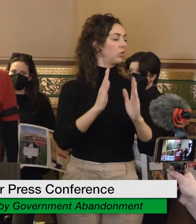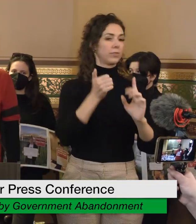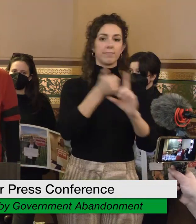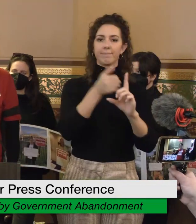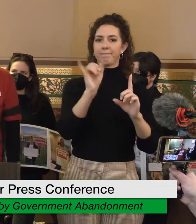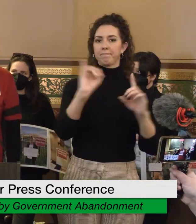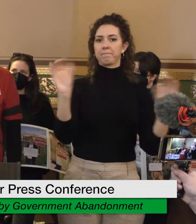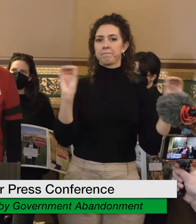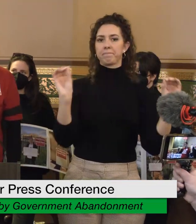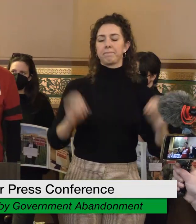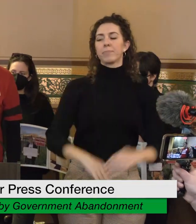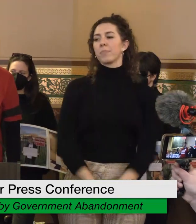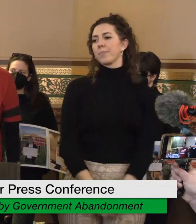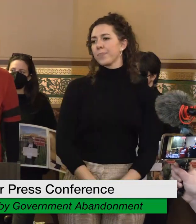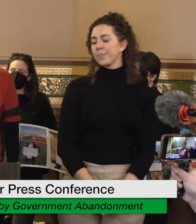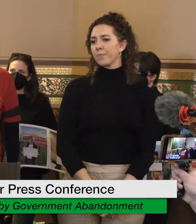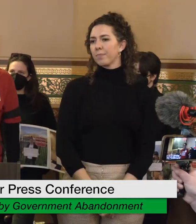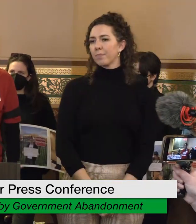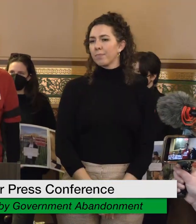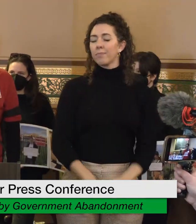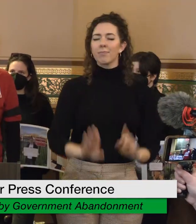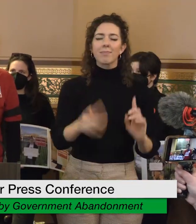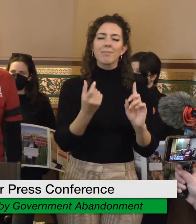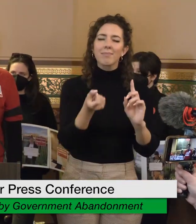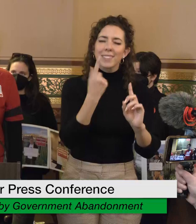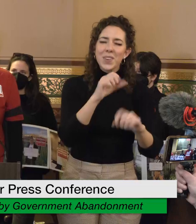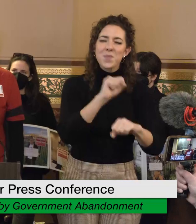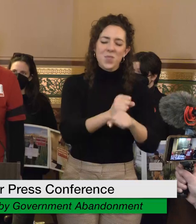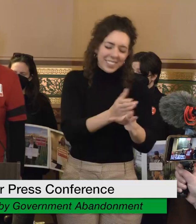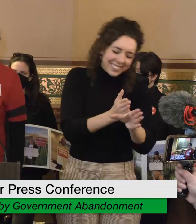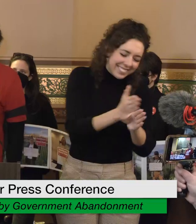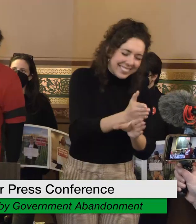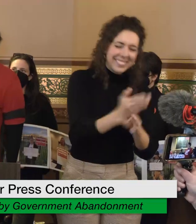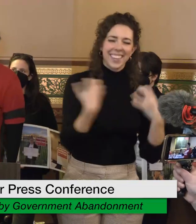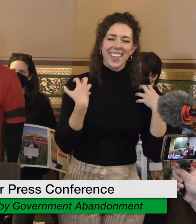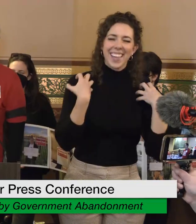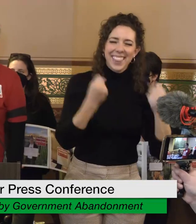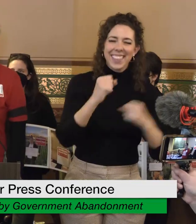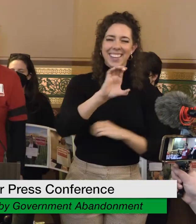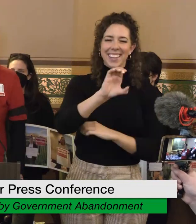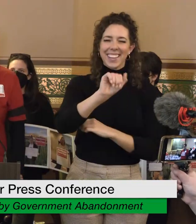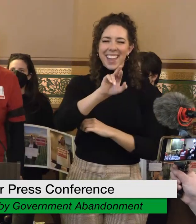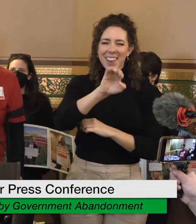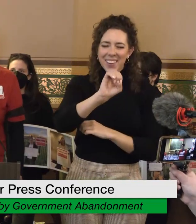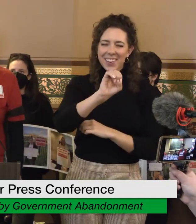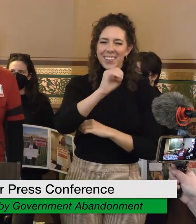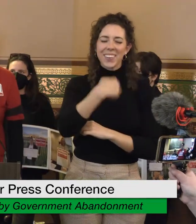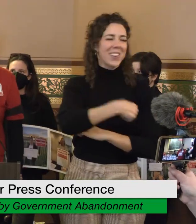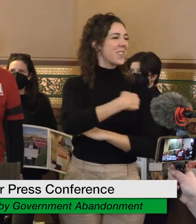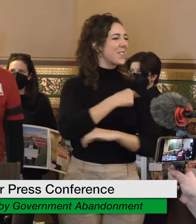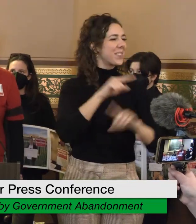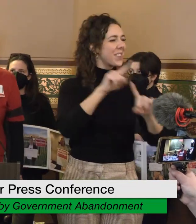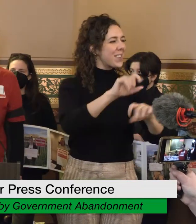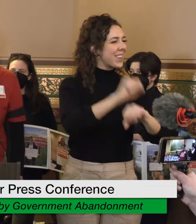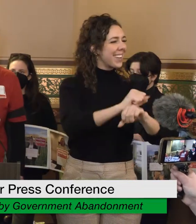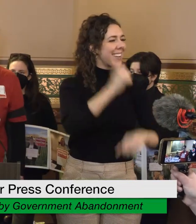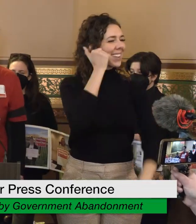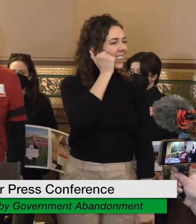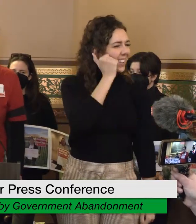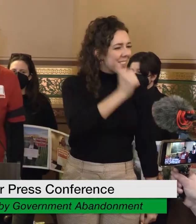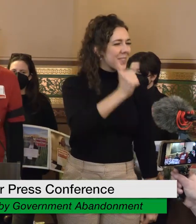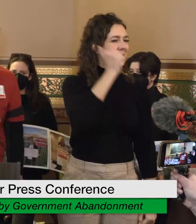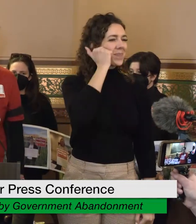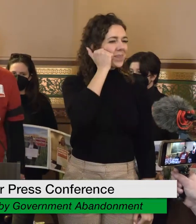uninsured. These are healthcare workers. We go to work every day at